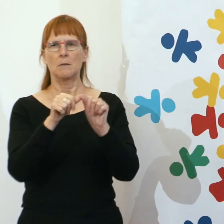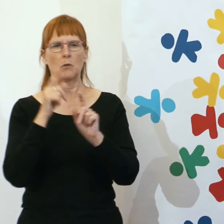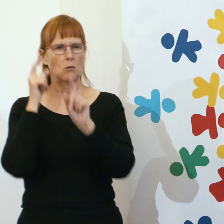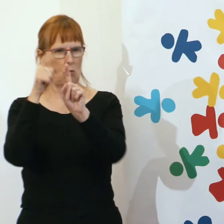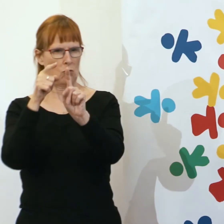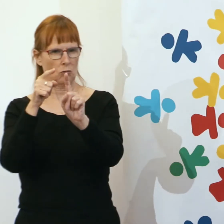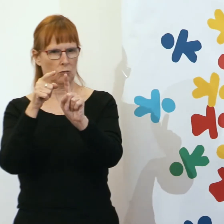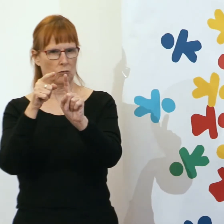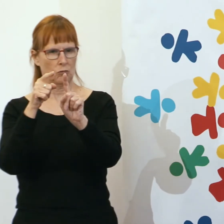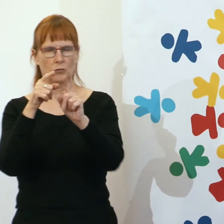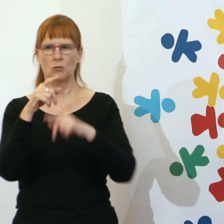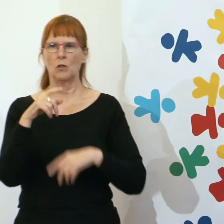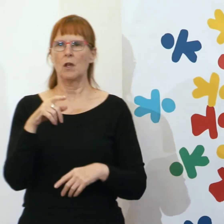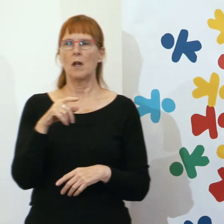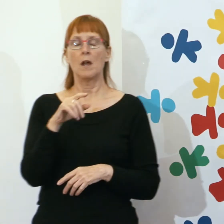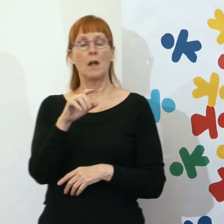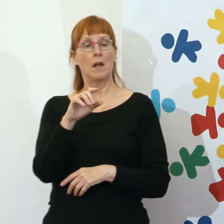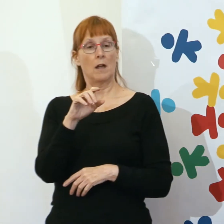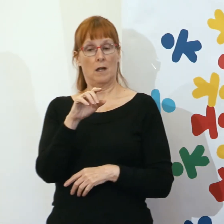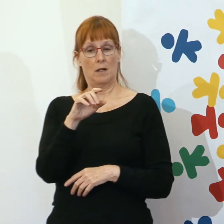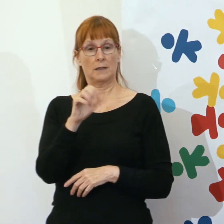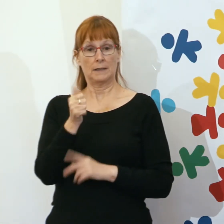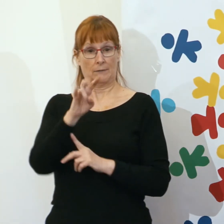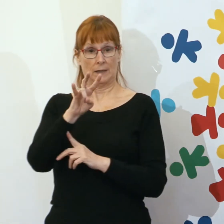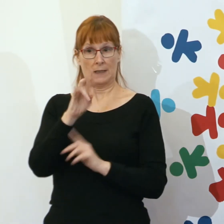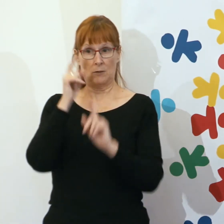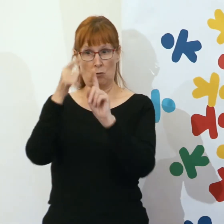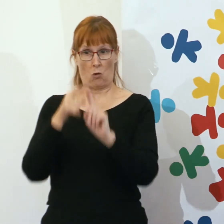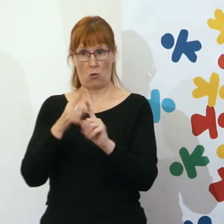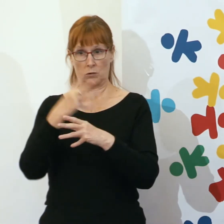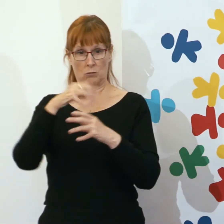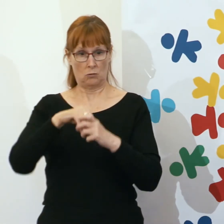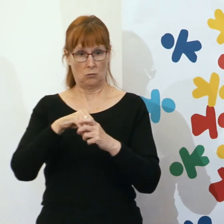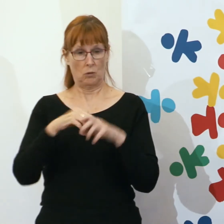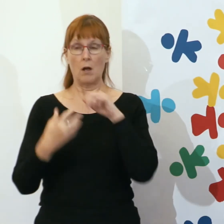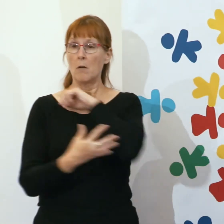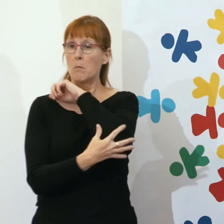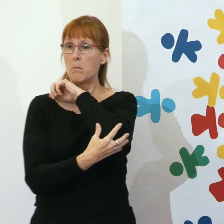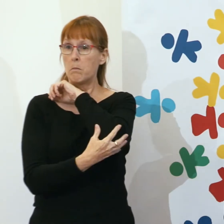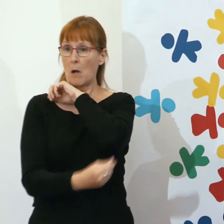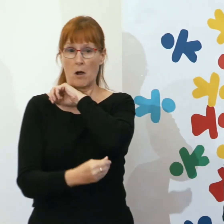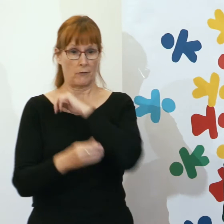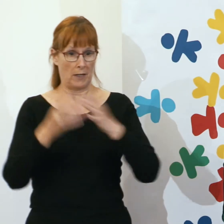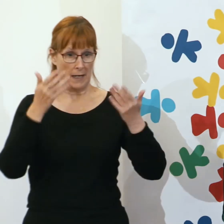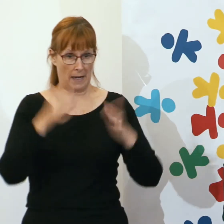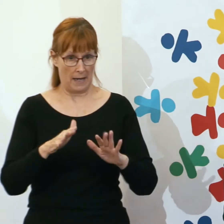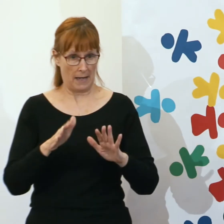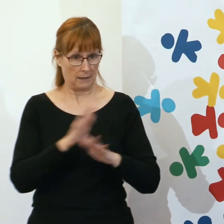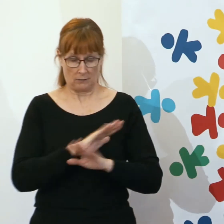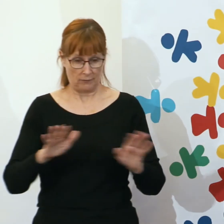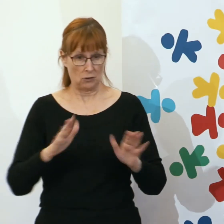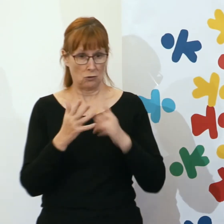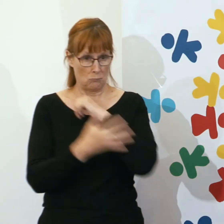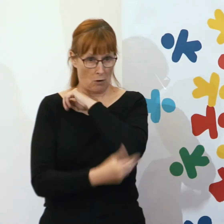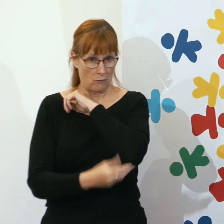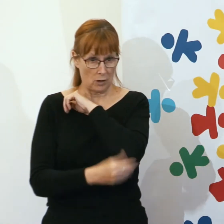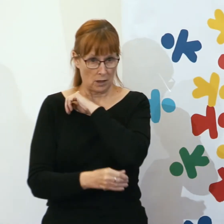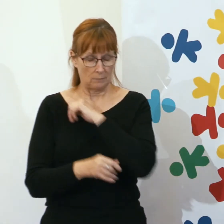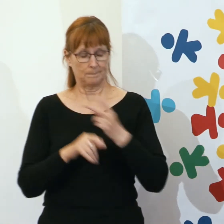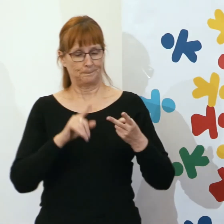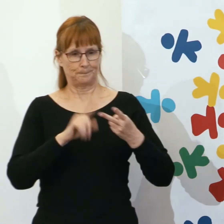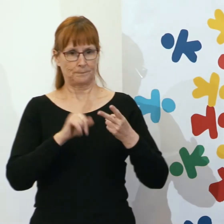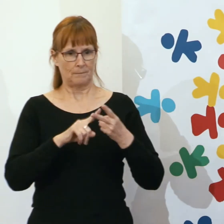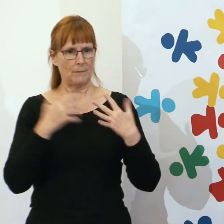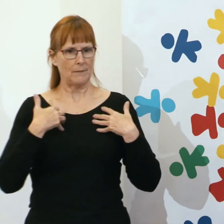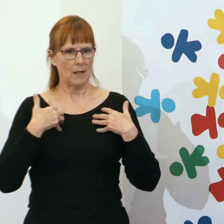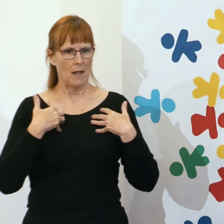These 17 goals include things like end poverty in all its forms everywhere, ensure